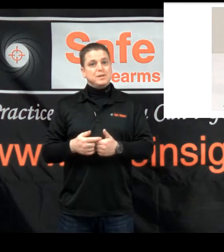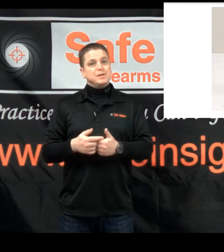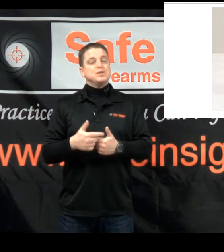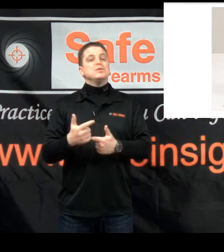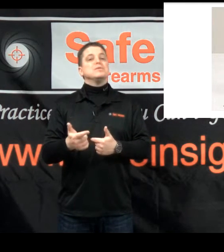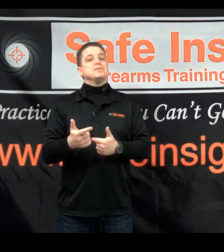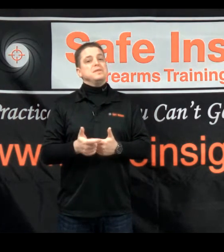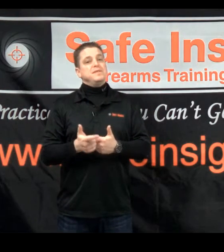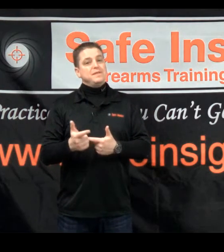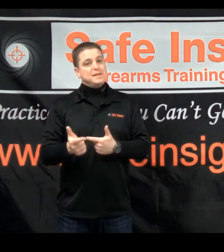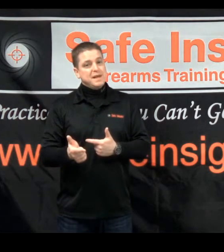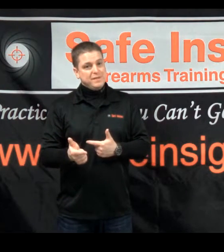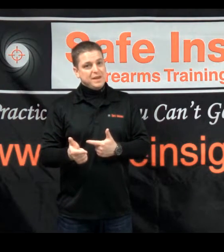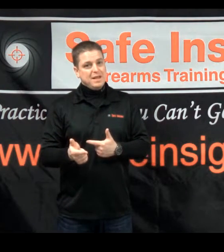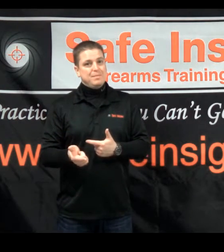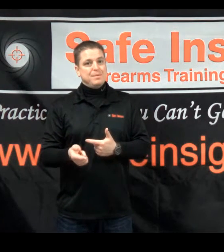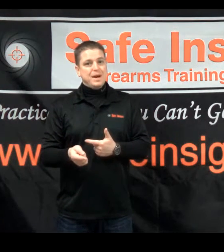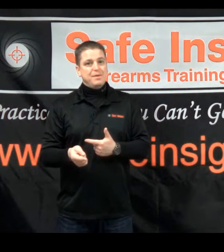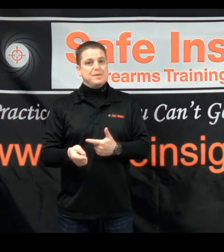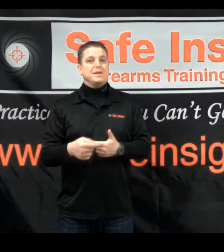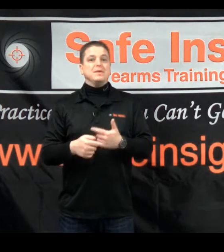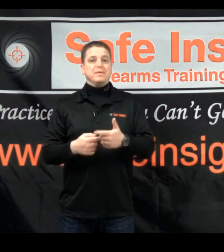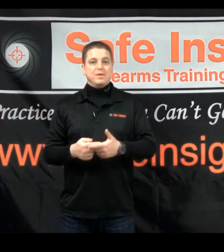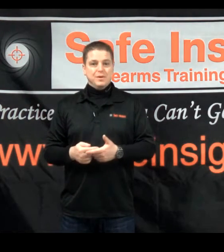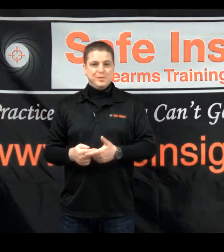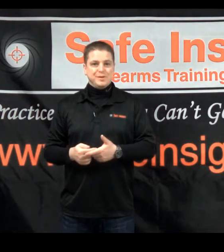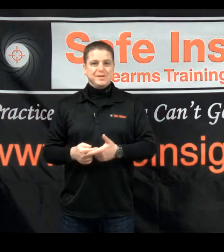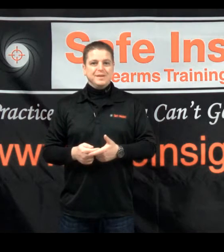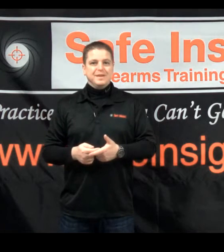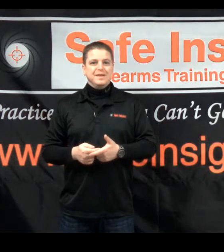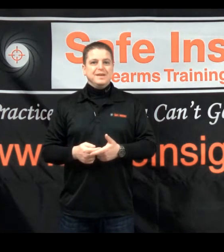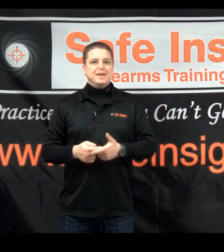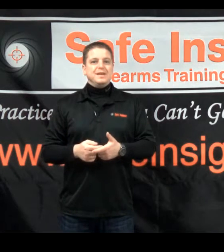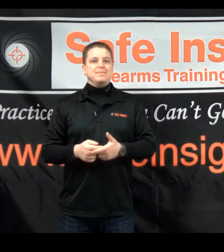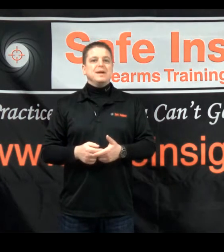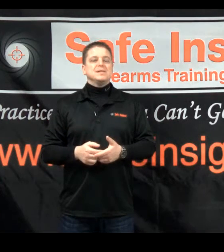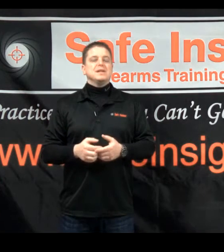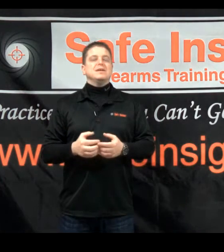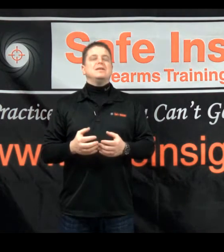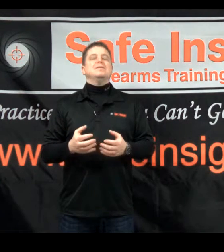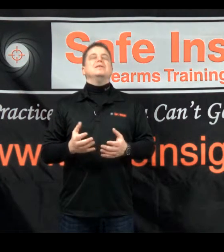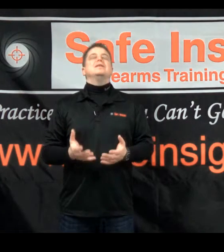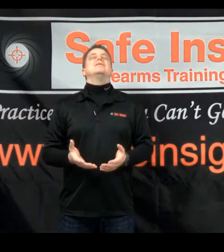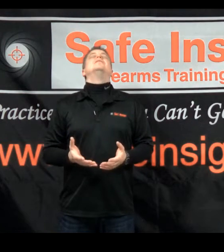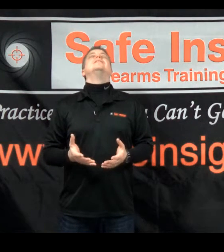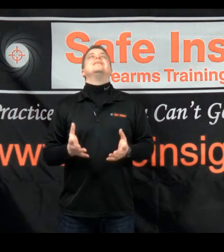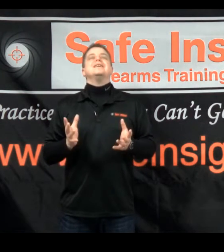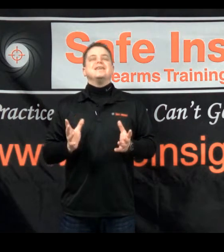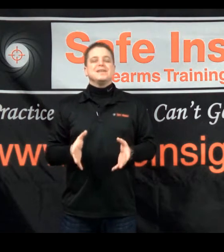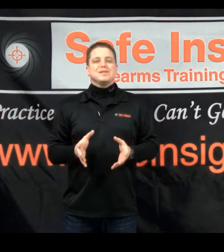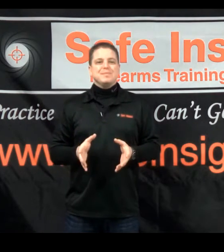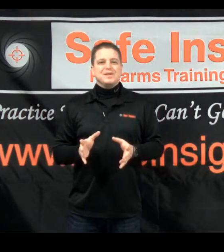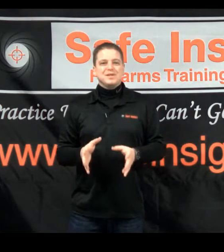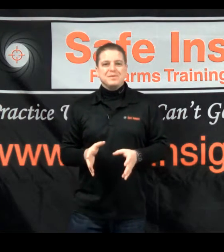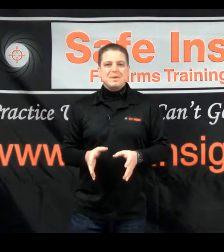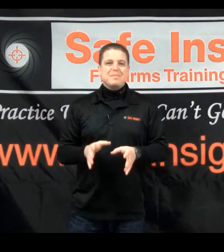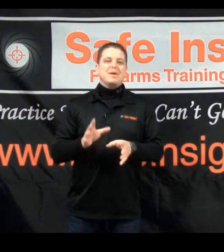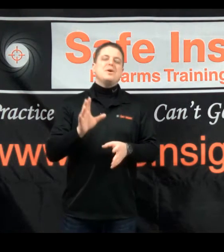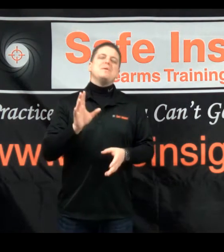to shoot the .357 caliber round in reverse. And you might say, oh no, that's so much to remember, I hope I